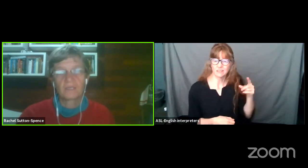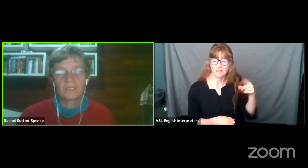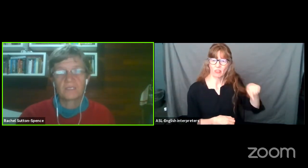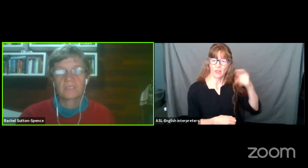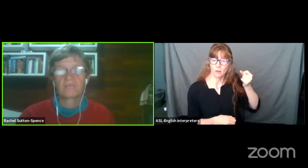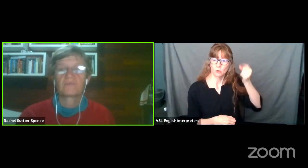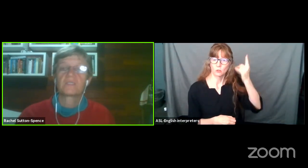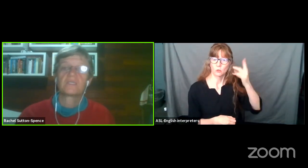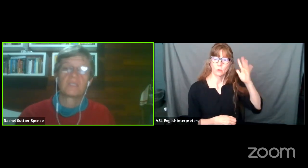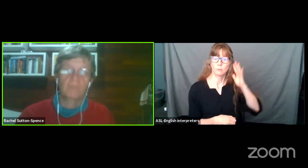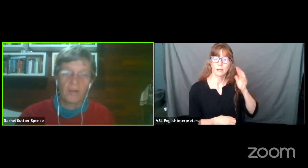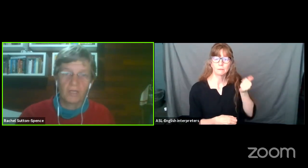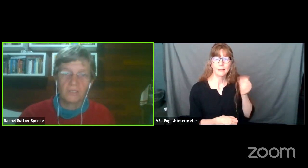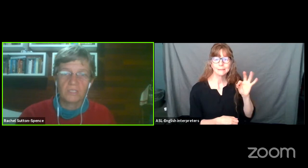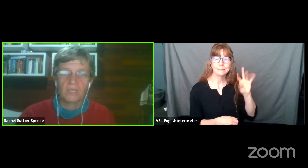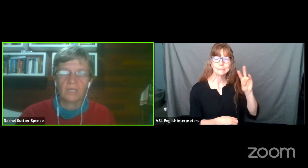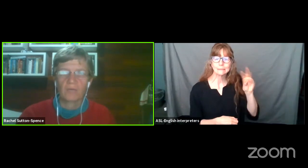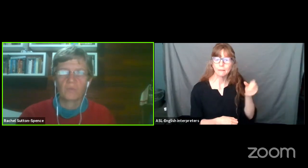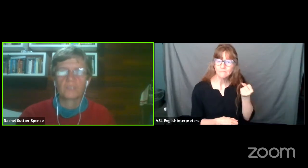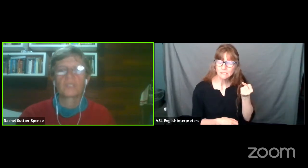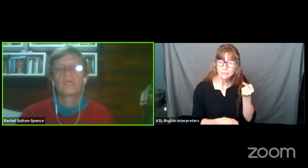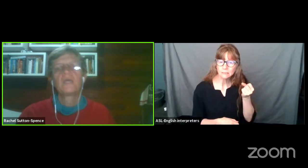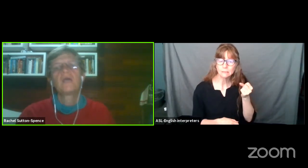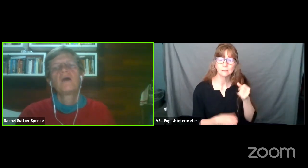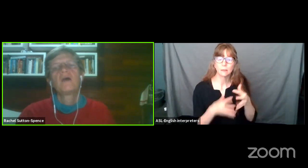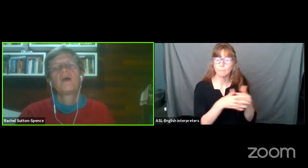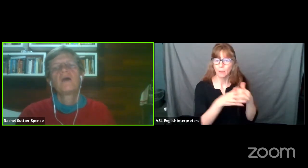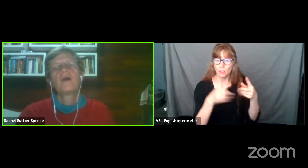in the 1970s in American Sign Language.